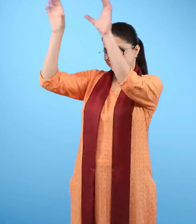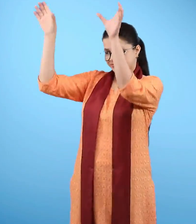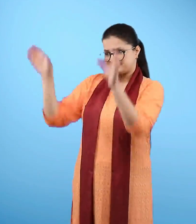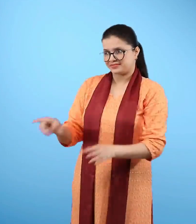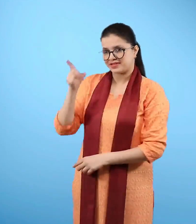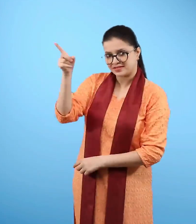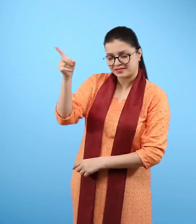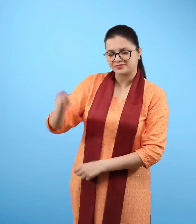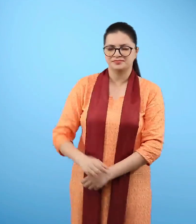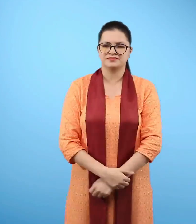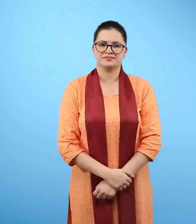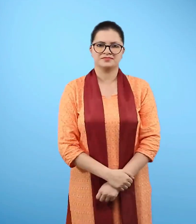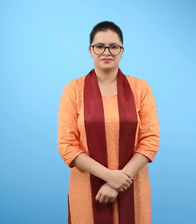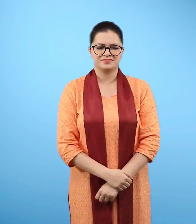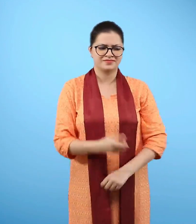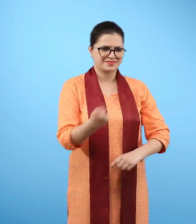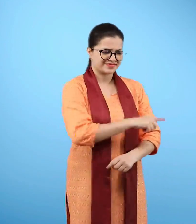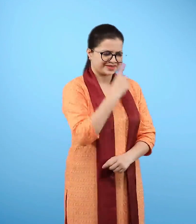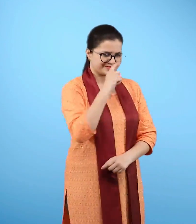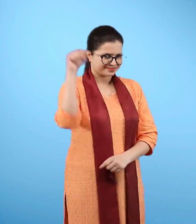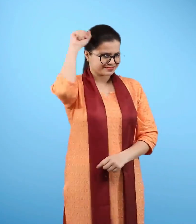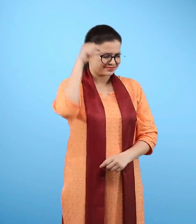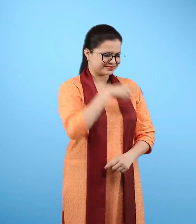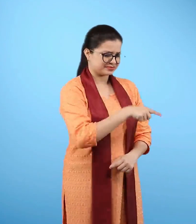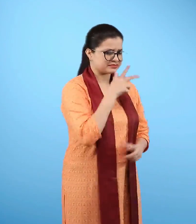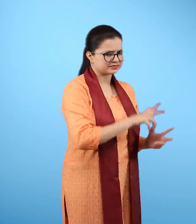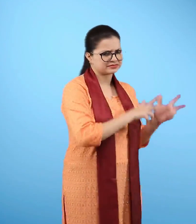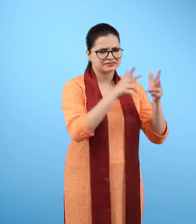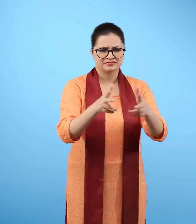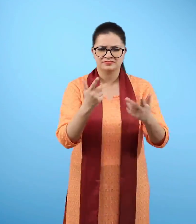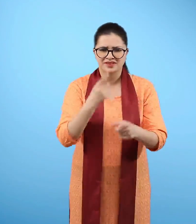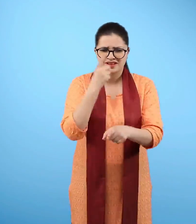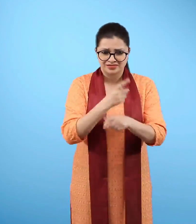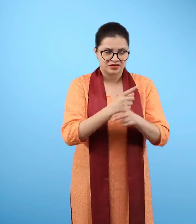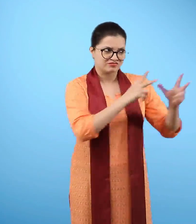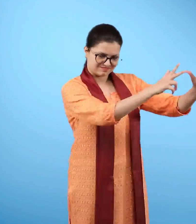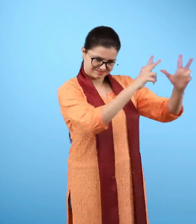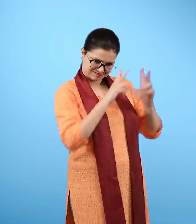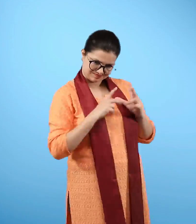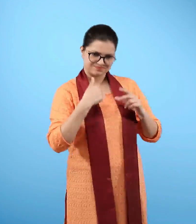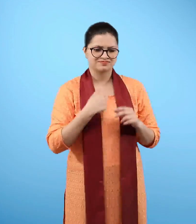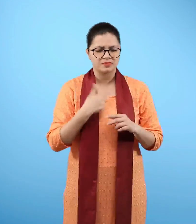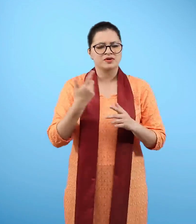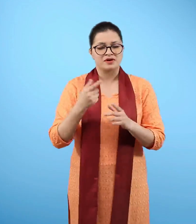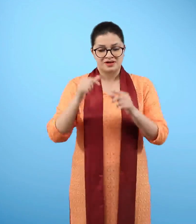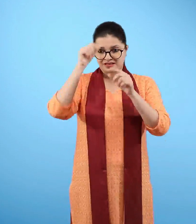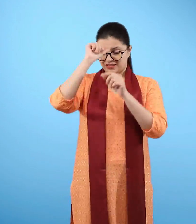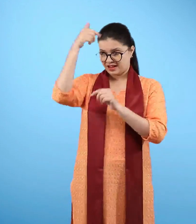is India Gate." Aditi is replying, "Sir told us that Rashtrapati Bhavan faces